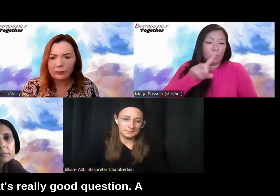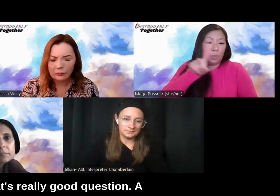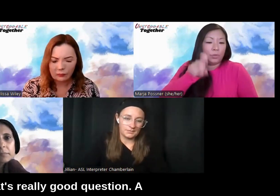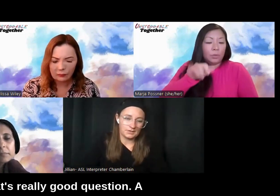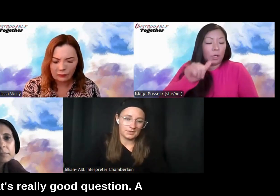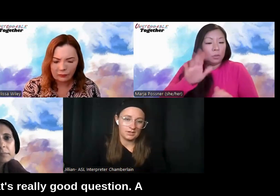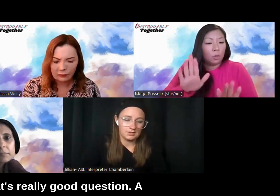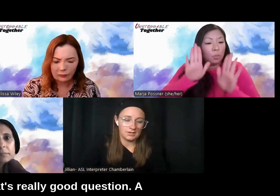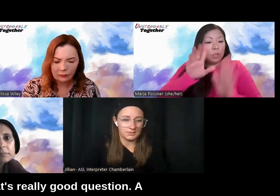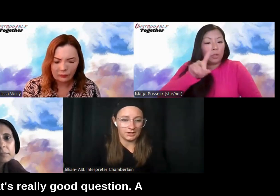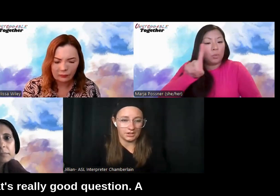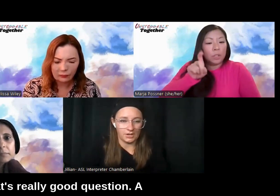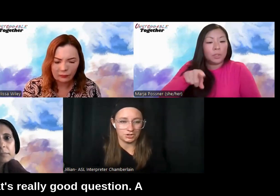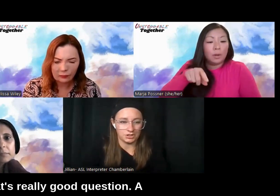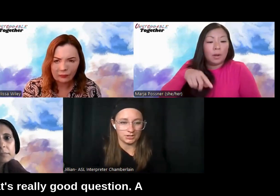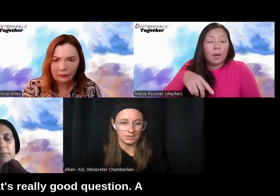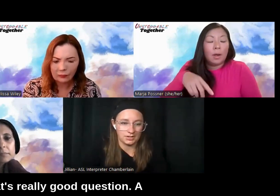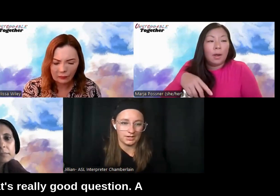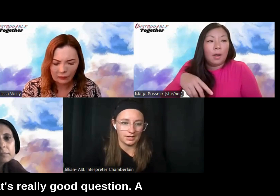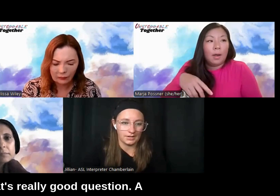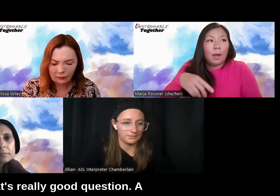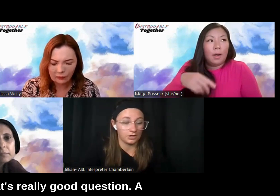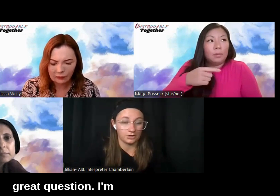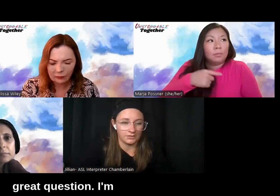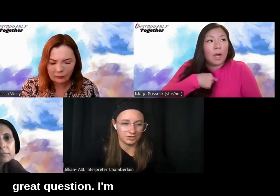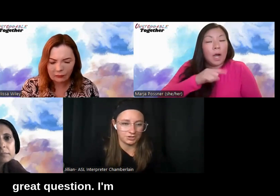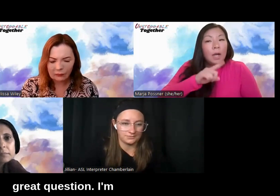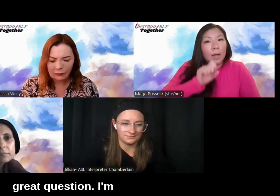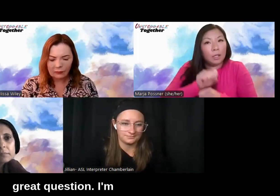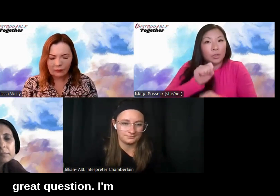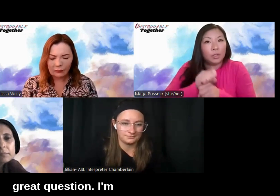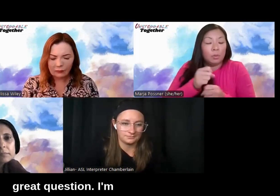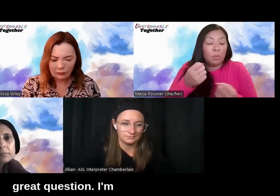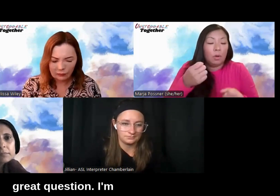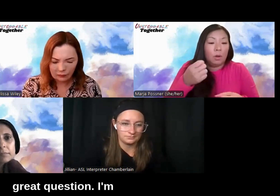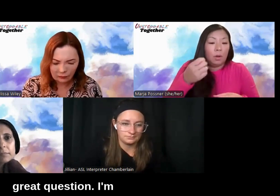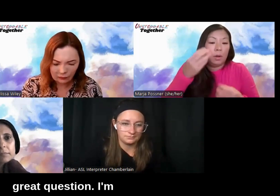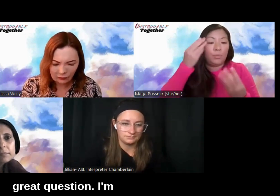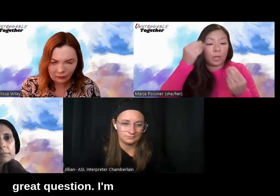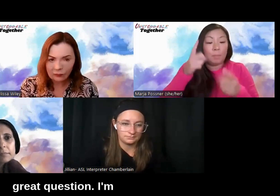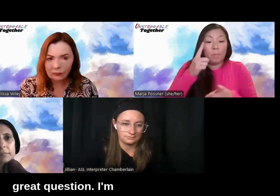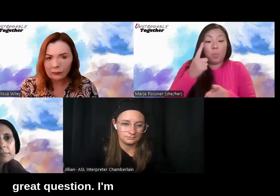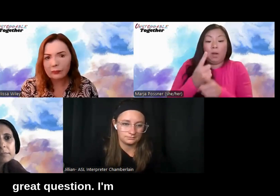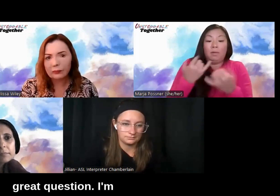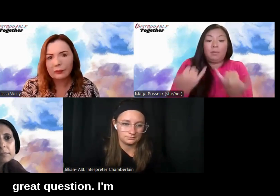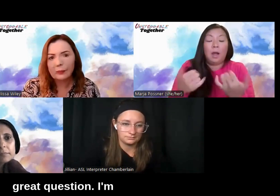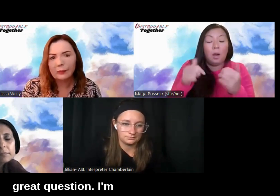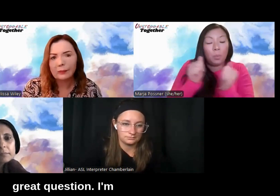Yeah, that's a really good question. A great question.